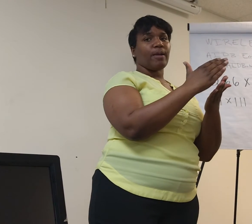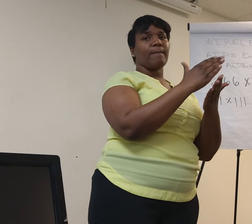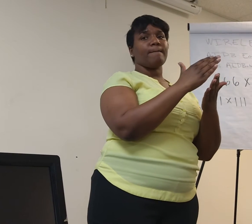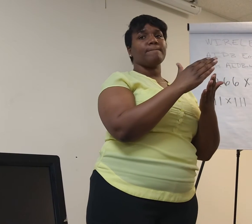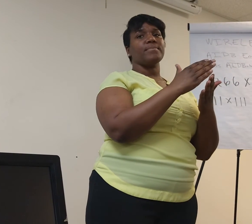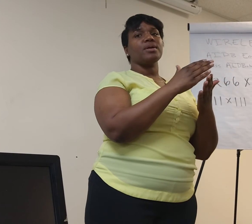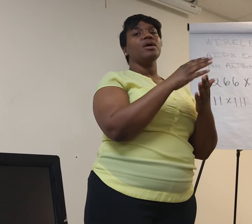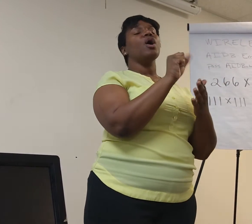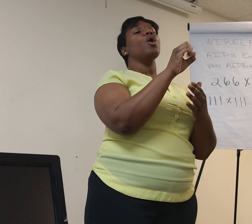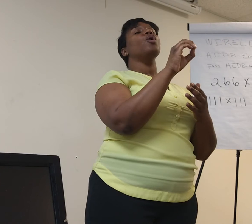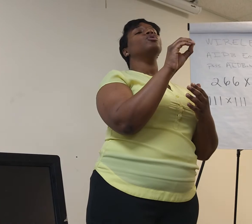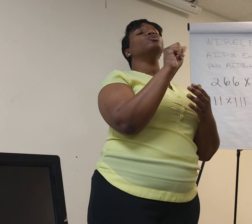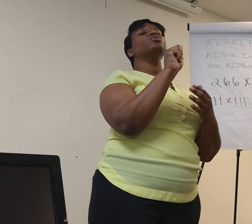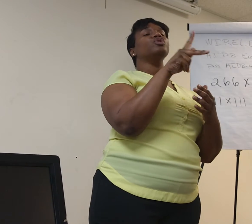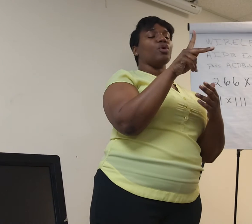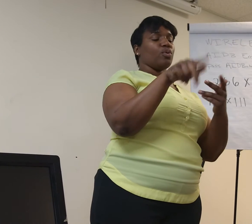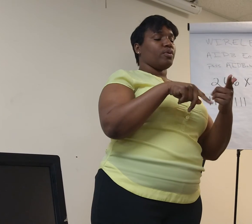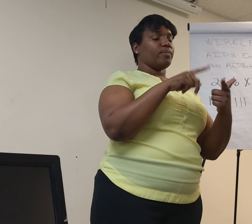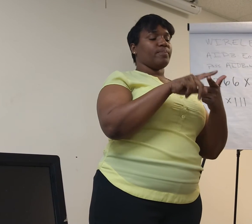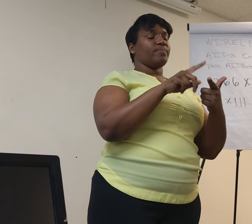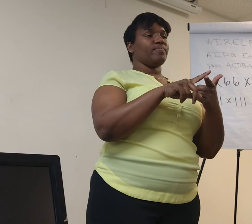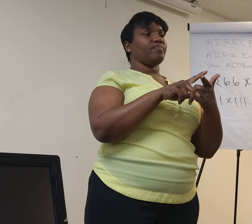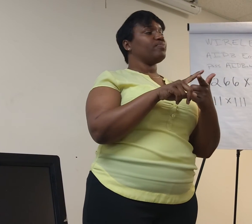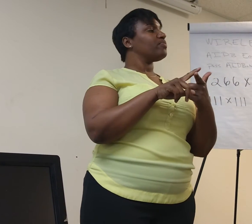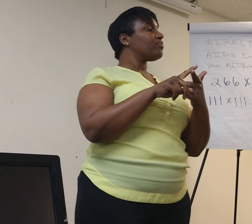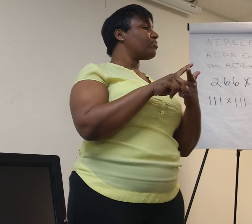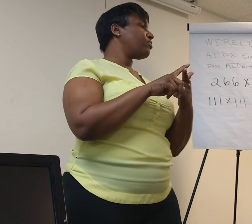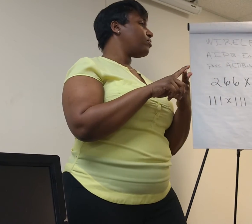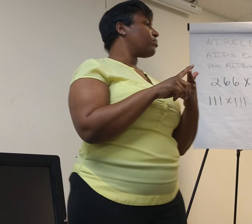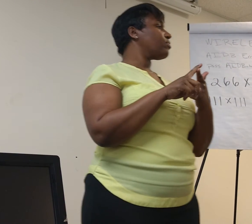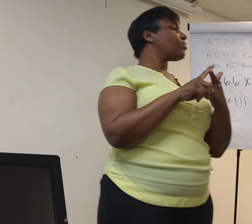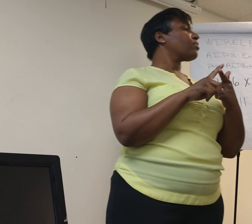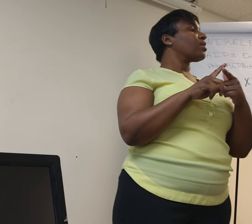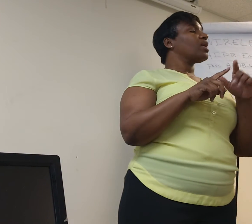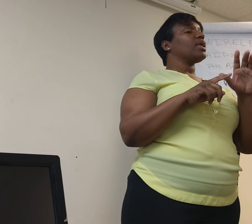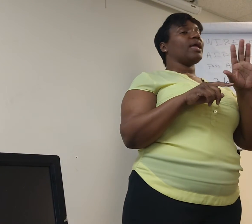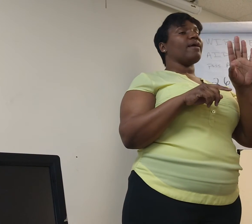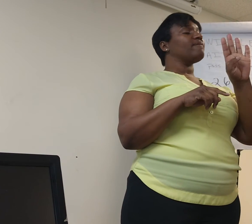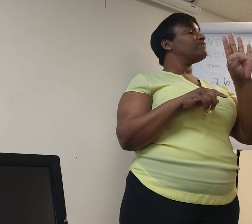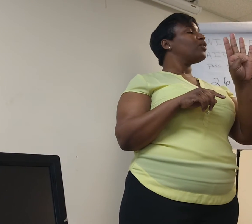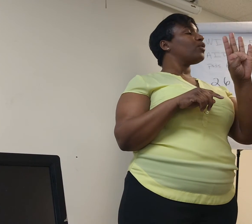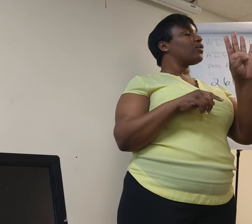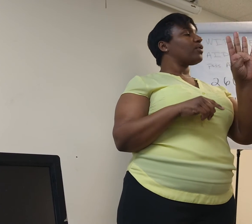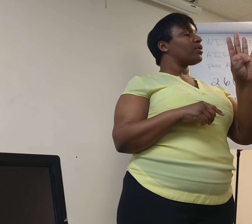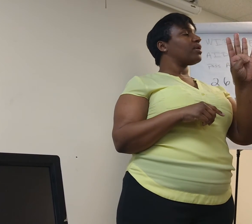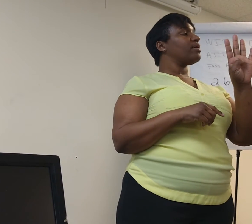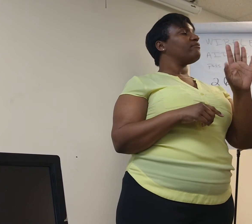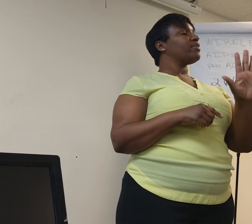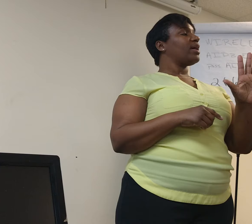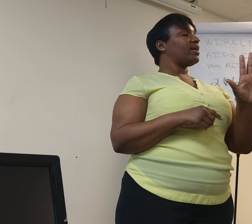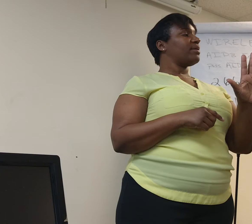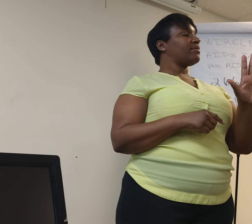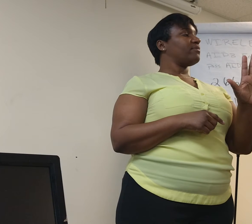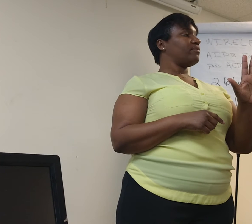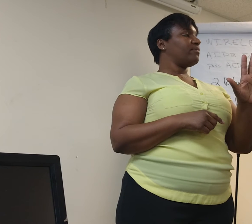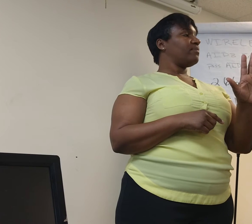Sanitize. Air dry. So from top to bottom, you got 4, 5,